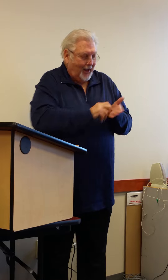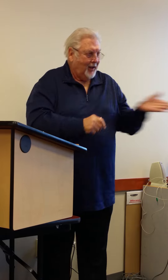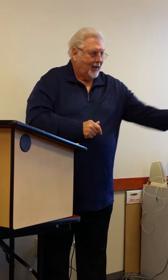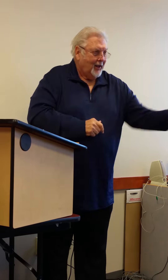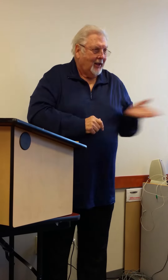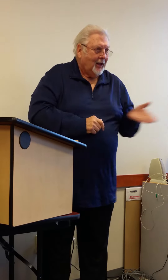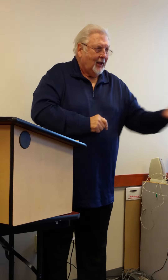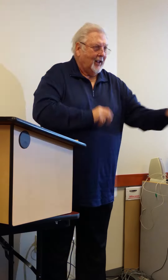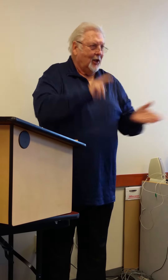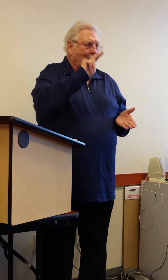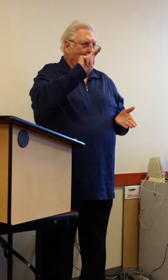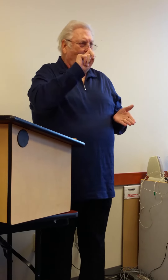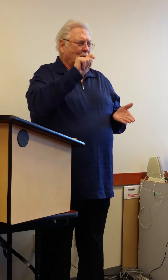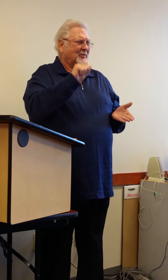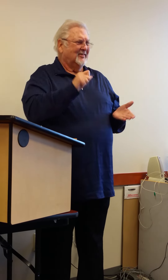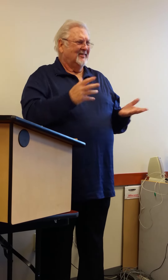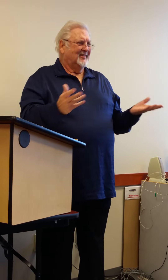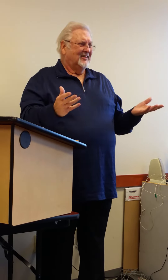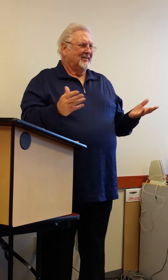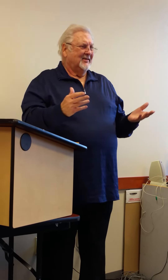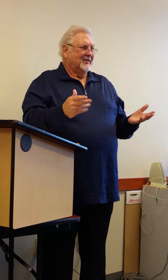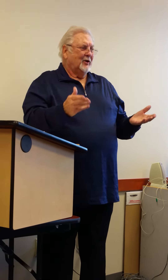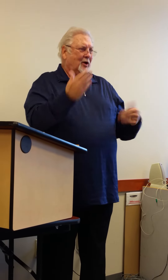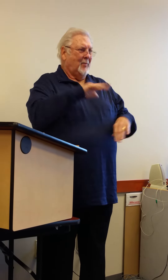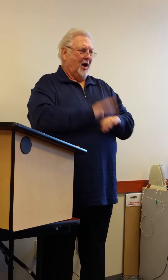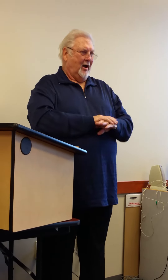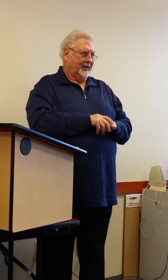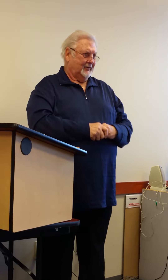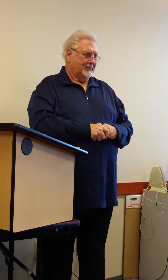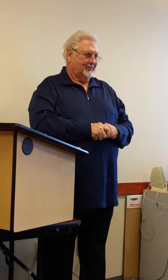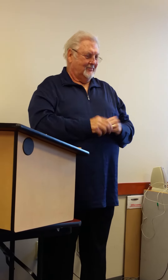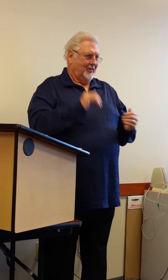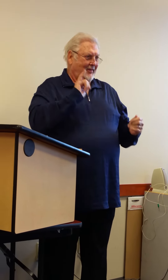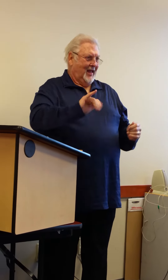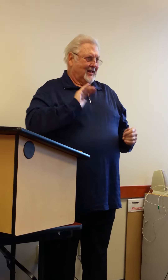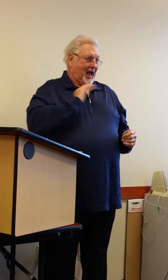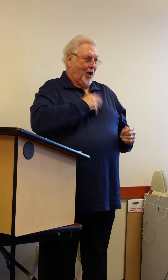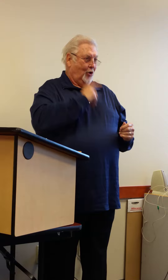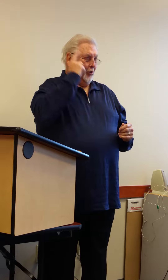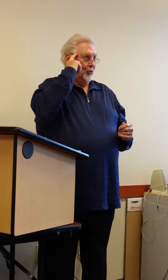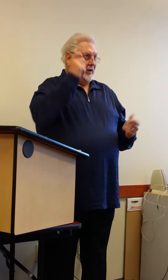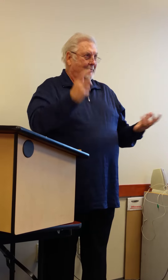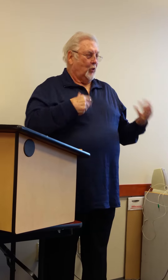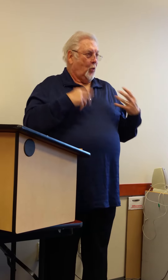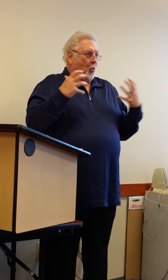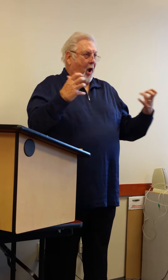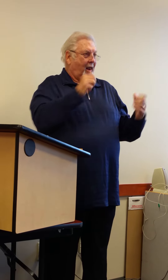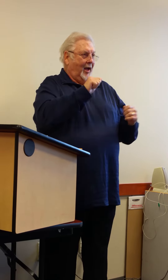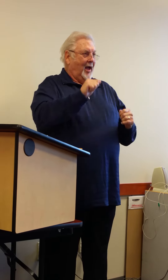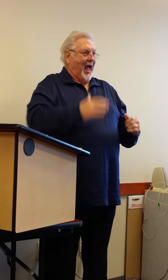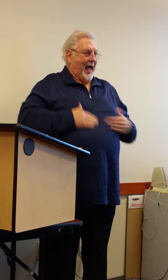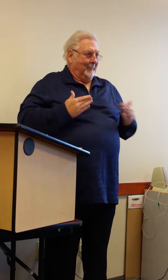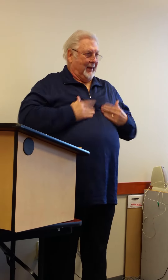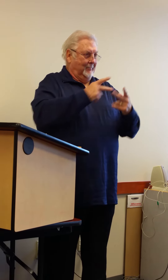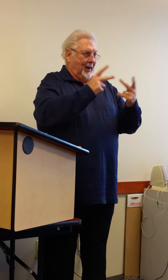Oh, I'm sorry, you're gonna have to try to write the best you can and write notes. Oh, come on. That's our dream. And we want to